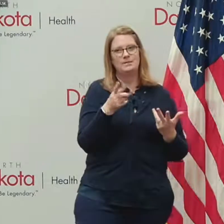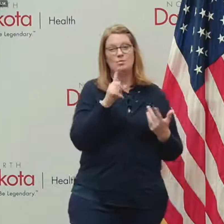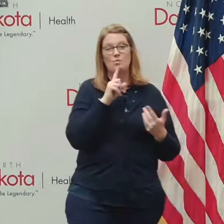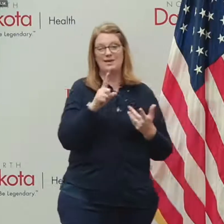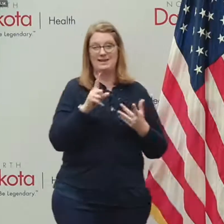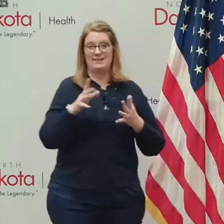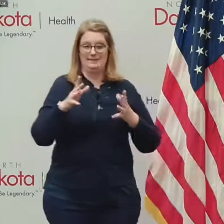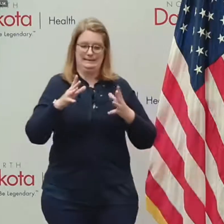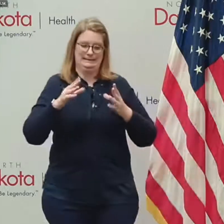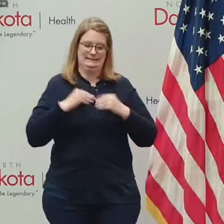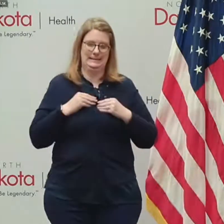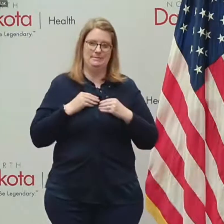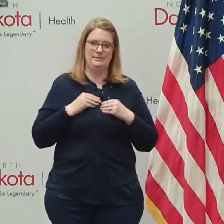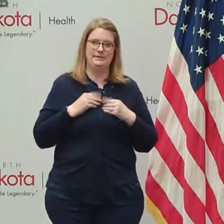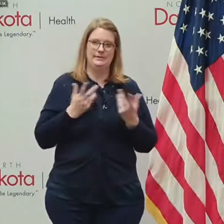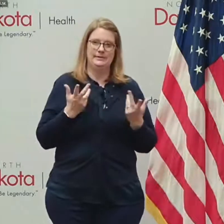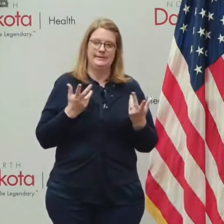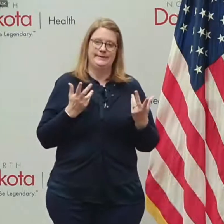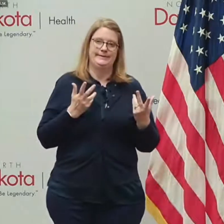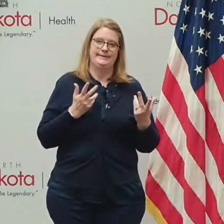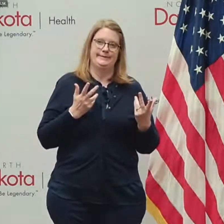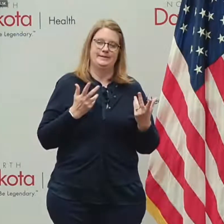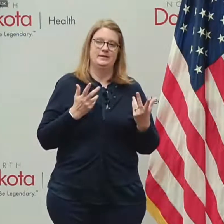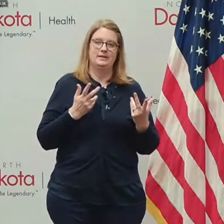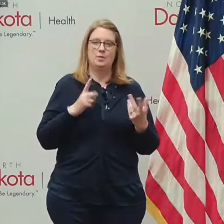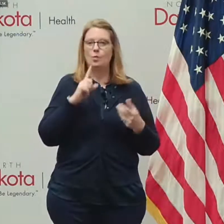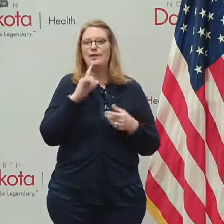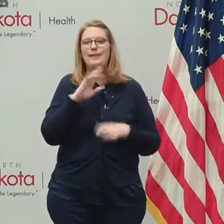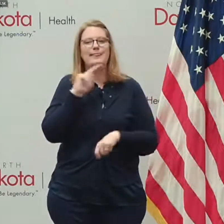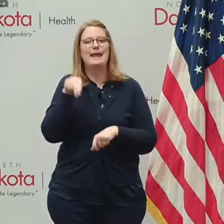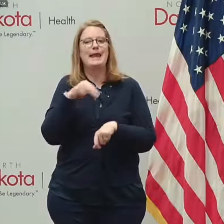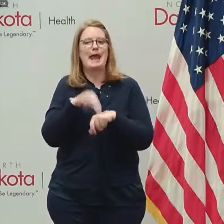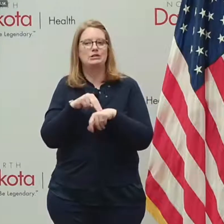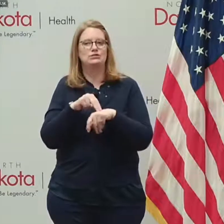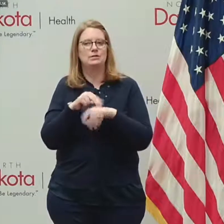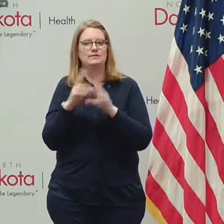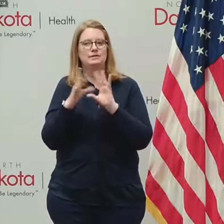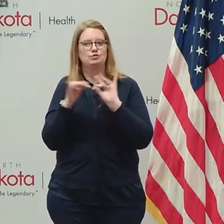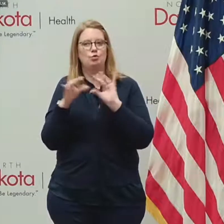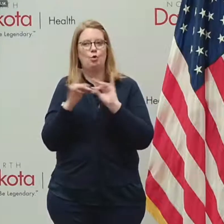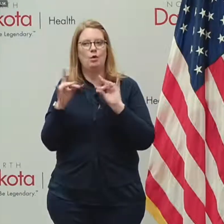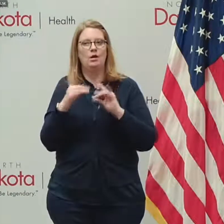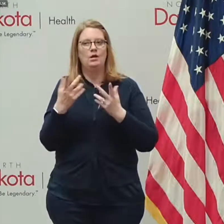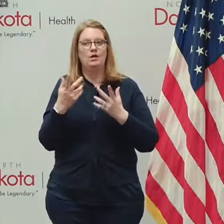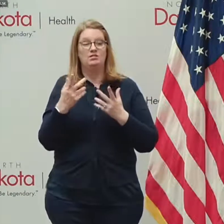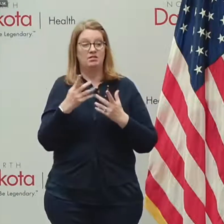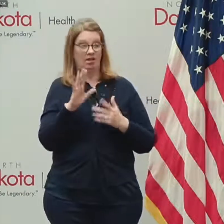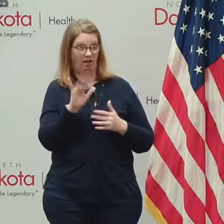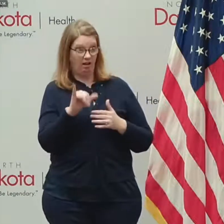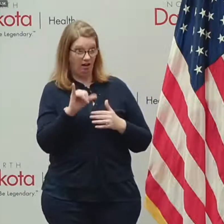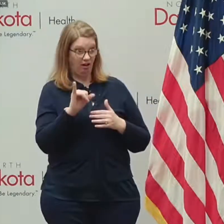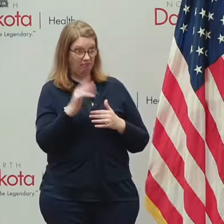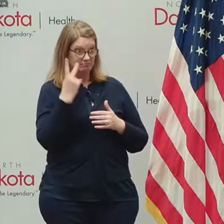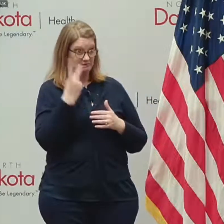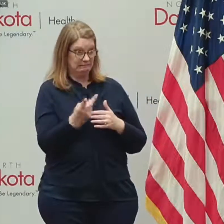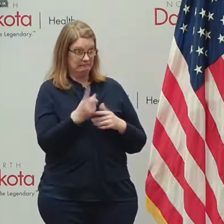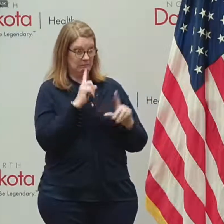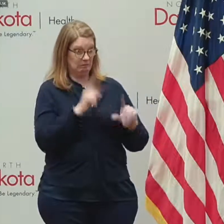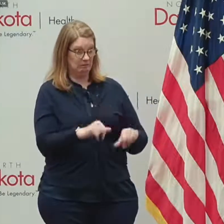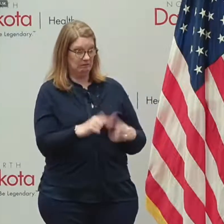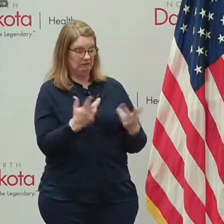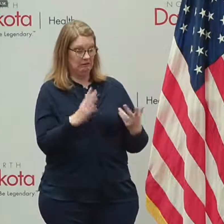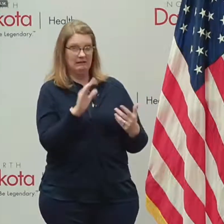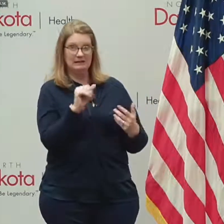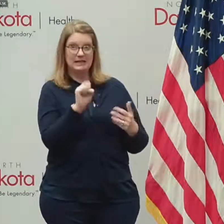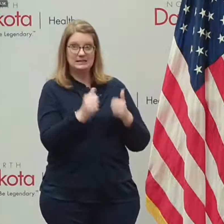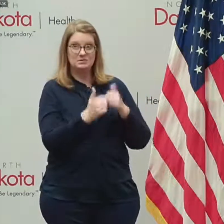of being, in a national narrative. It's so easy for people to come back and say, oh, on cases per